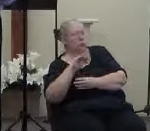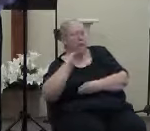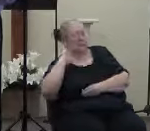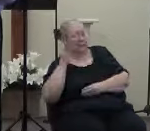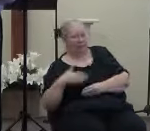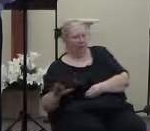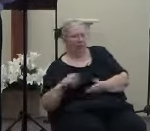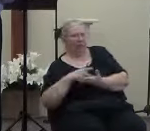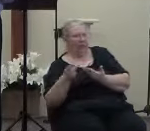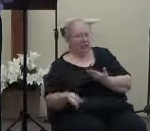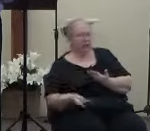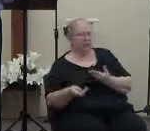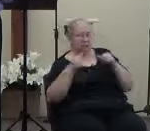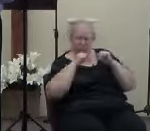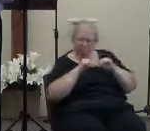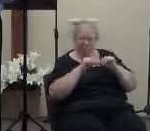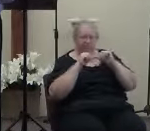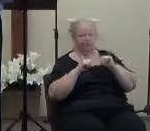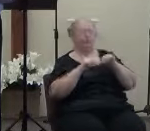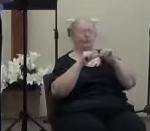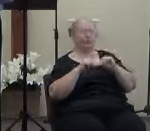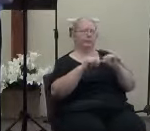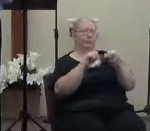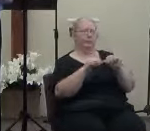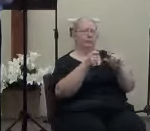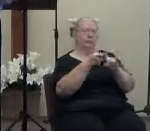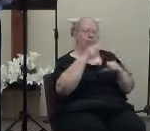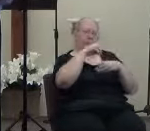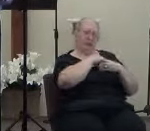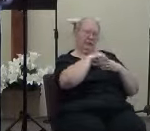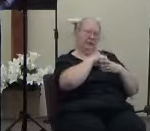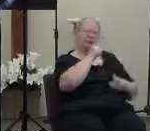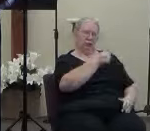Rivers of living water will flow from within you.